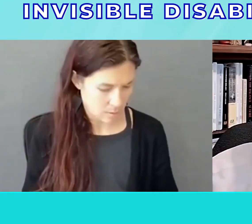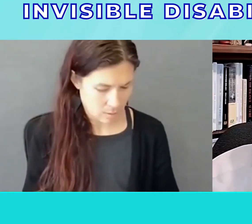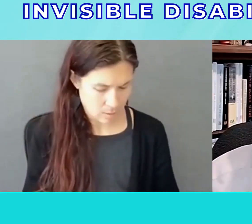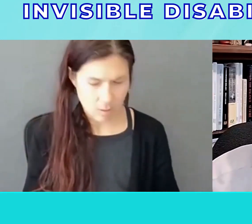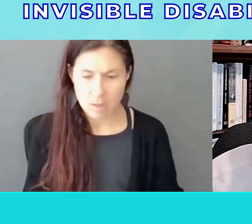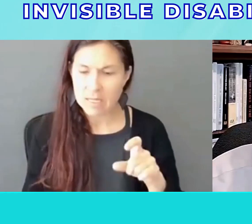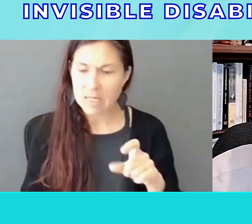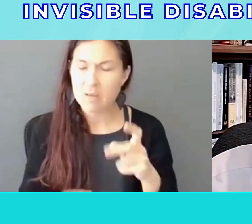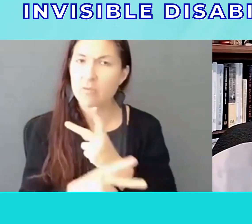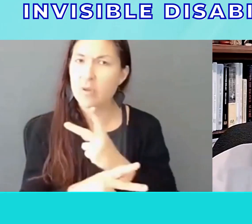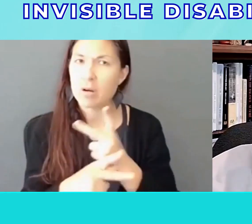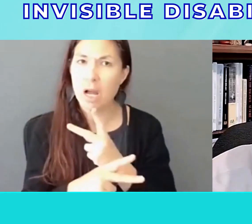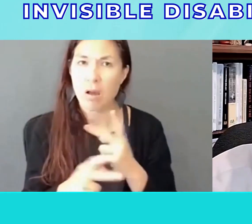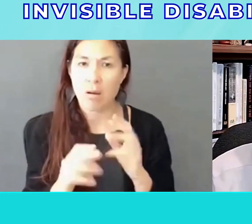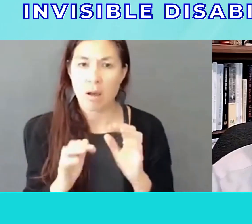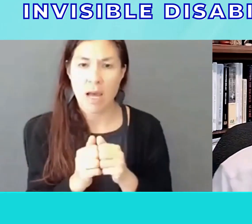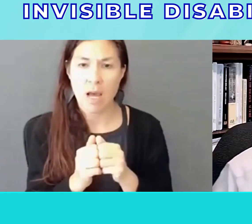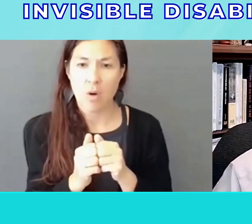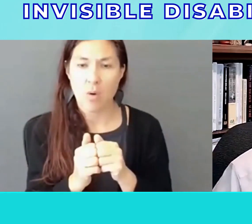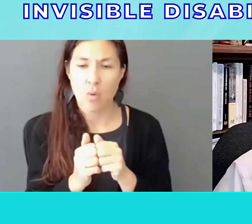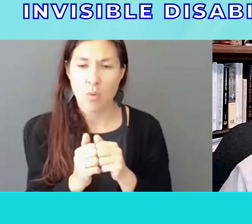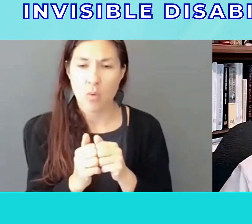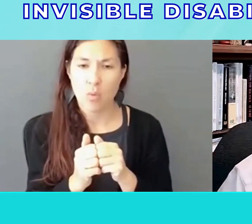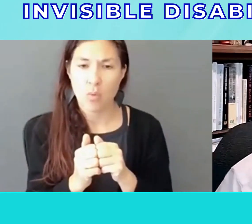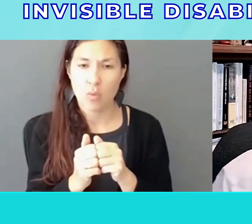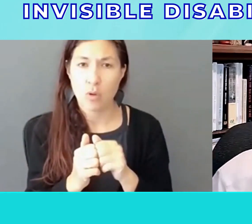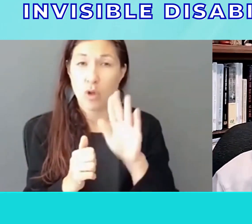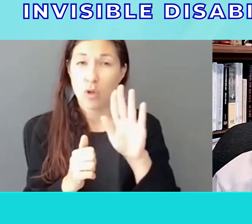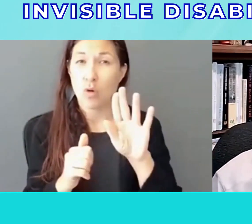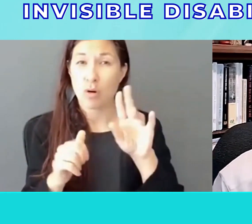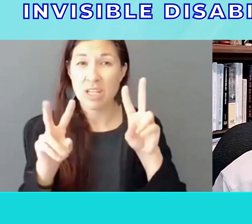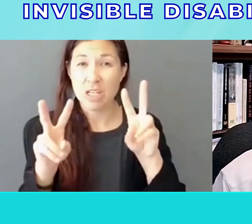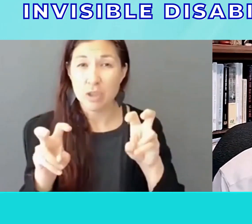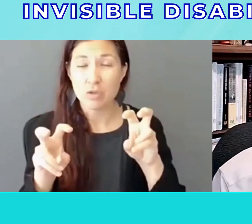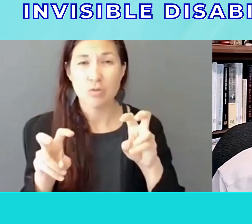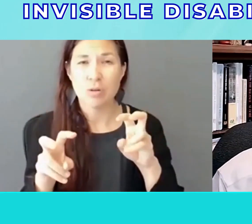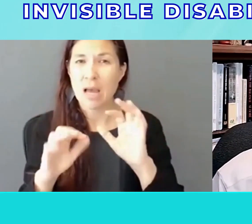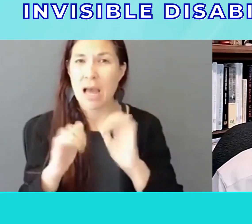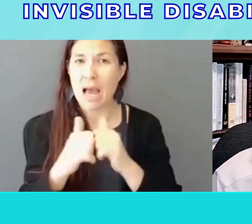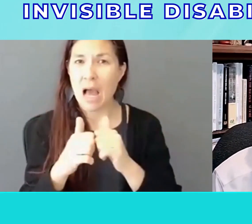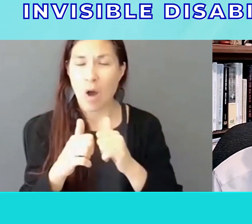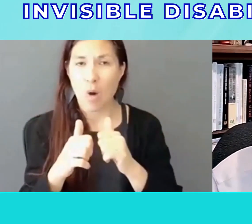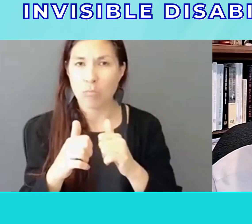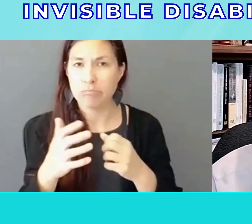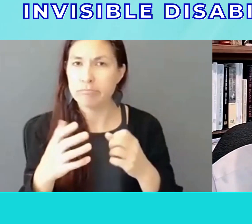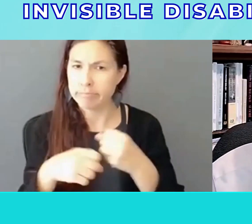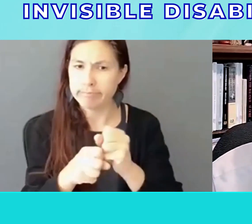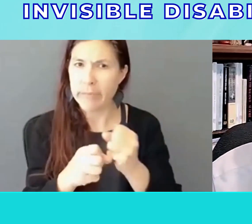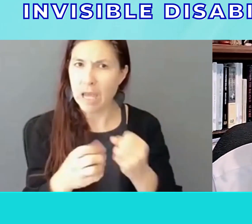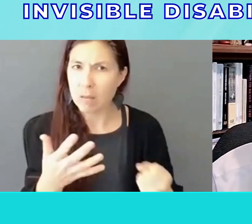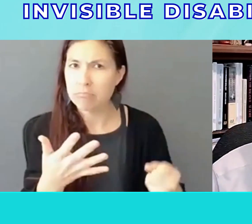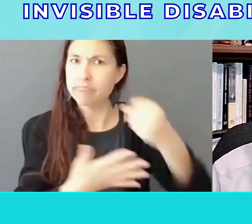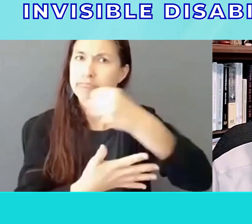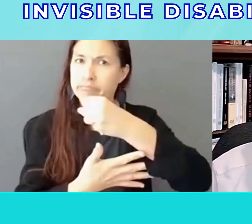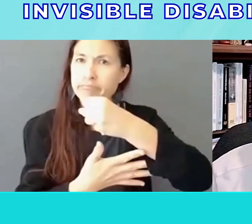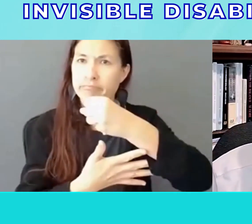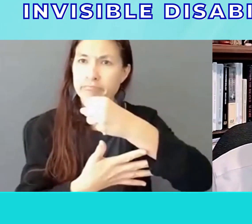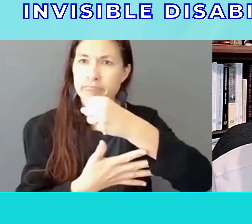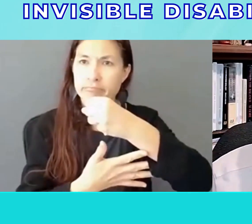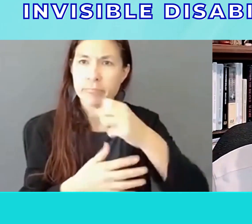epi. Yeah, might be able to shine some light on that. Dr. DeMaria, I will let you go